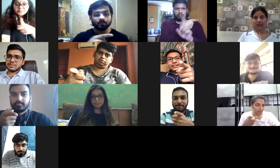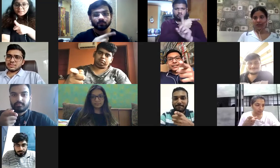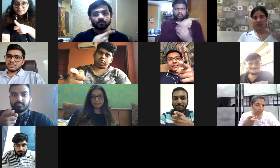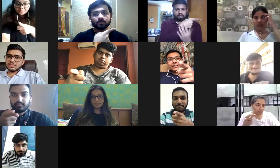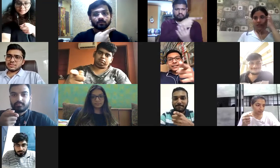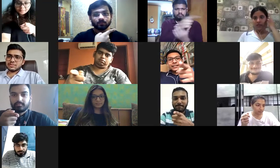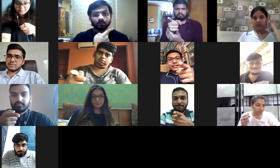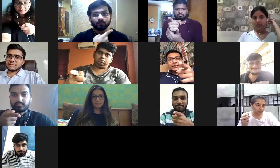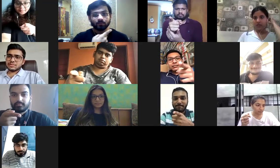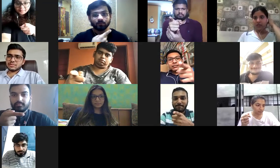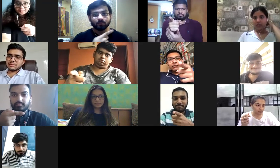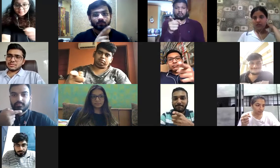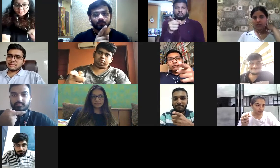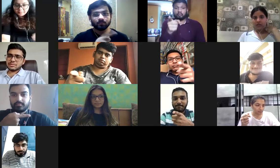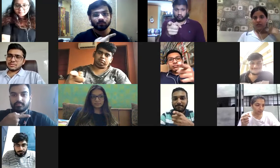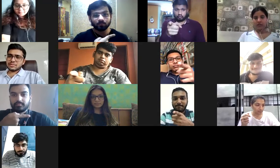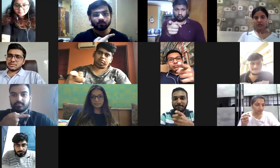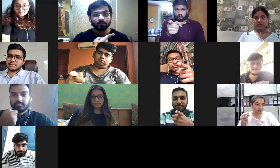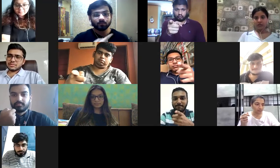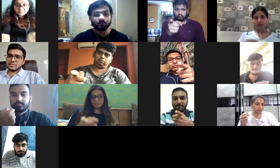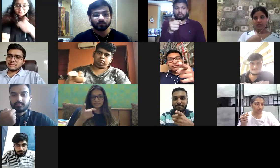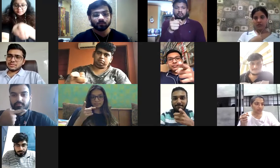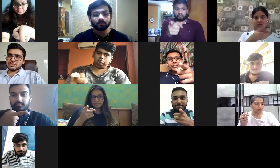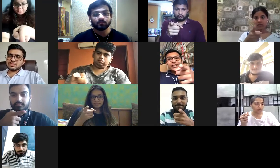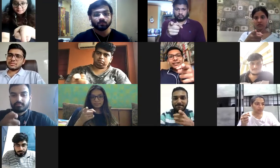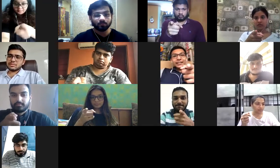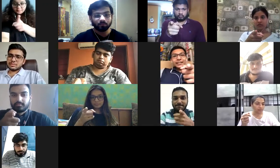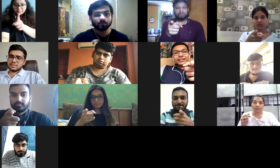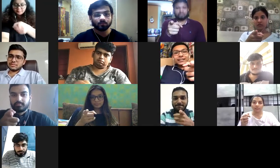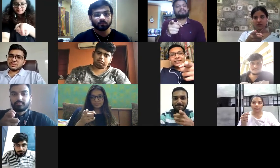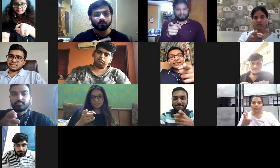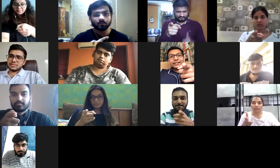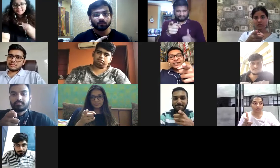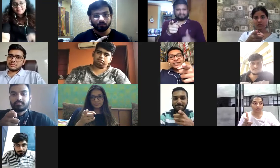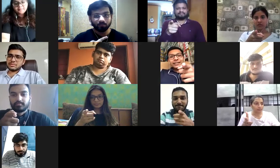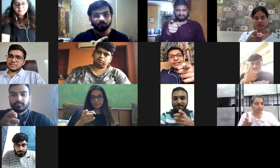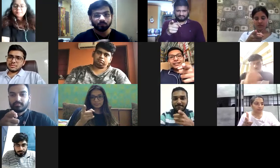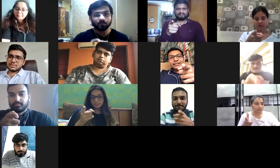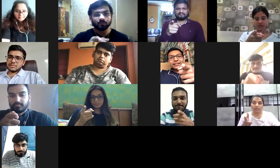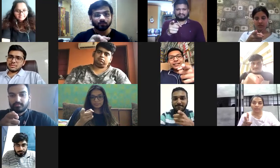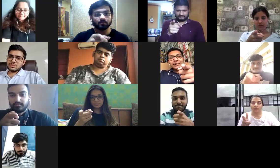not on the left side or the right side to whom you are talking. Yeah, just make eye contact and say you.